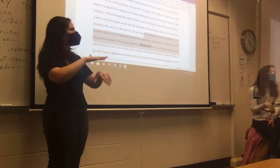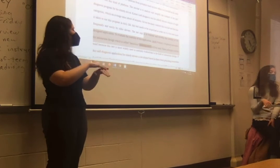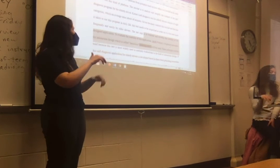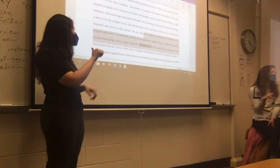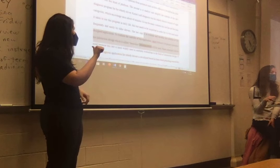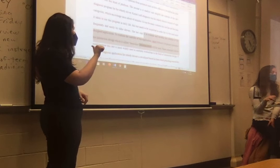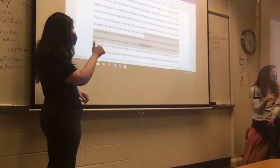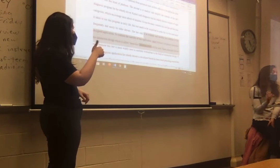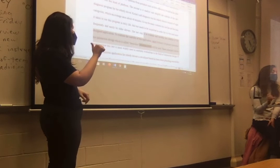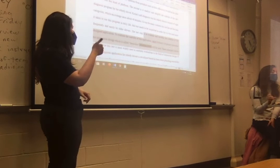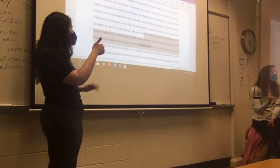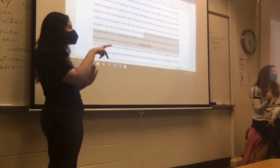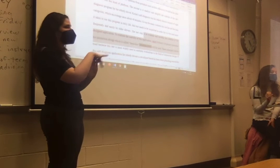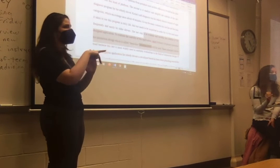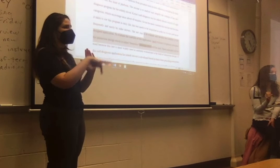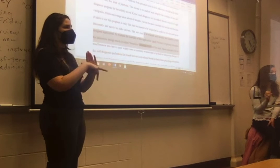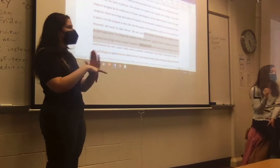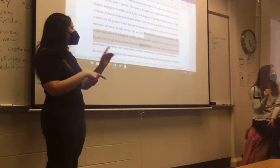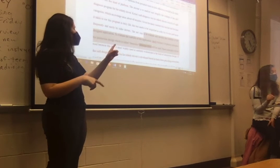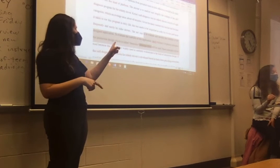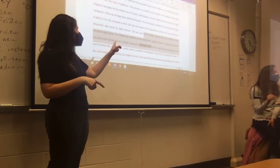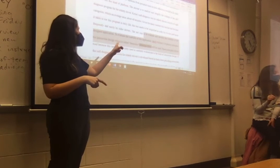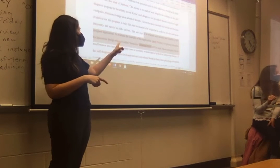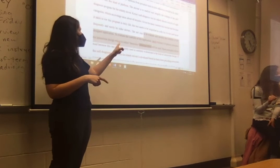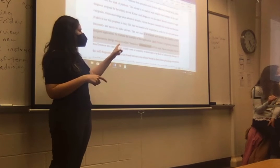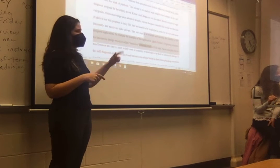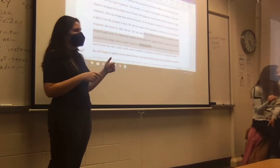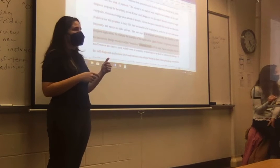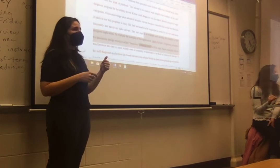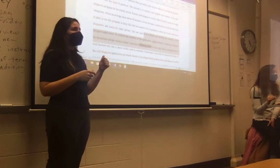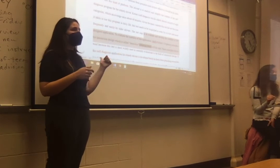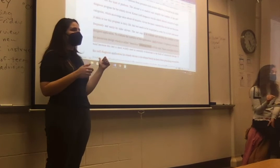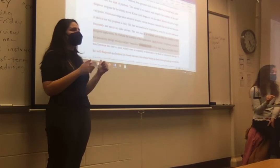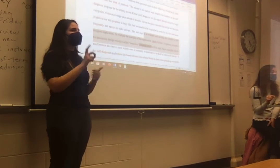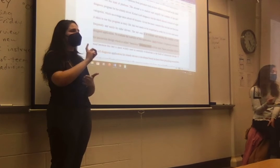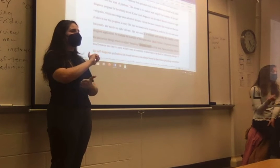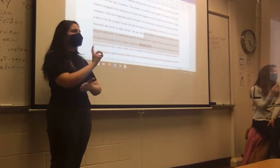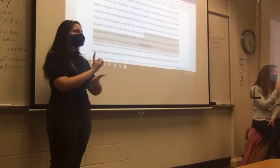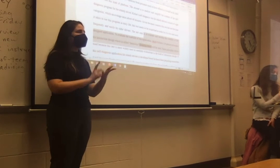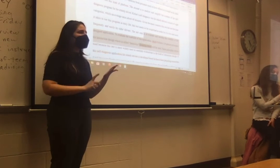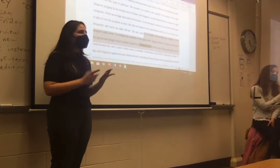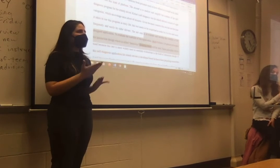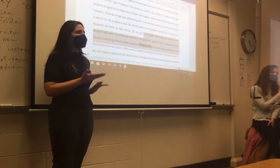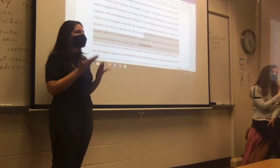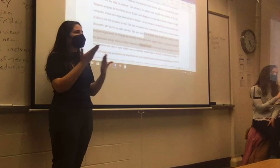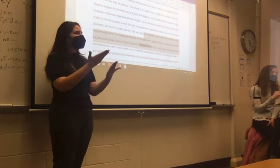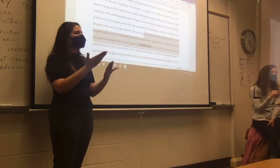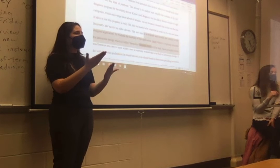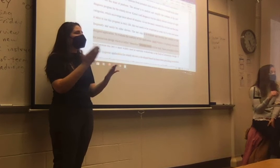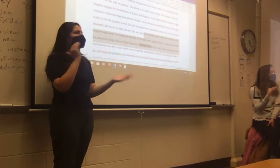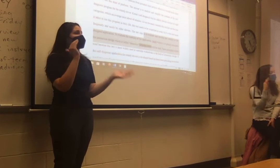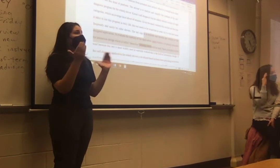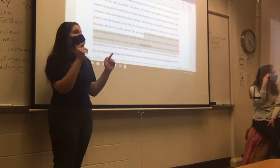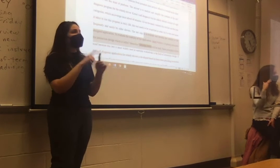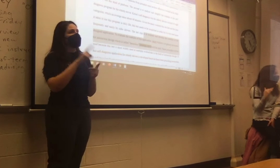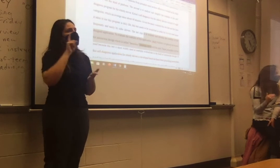This one is also a little different because it's a design proposal as opposed to a research proposal. So it still follows the